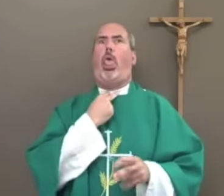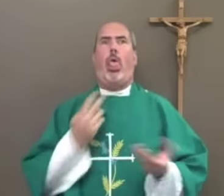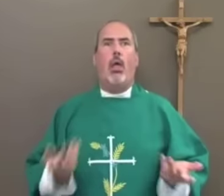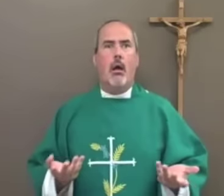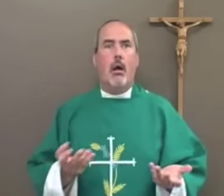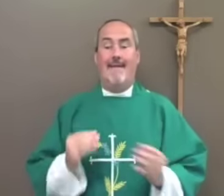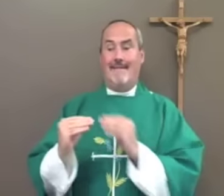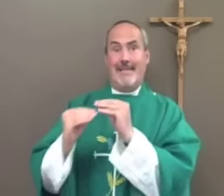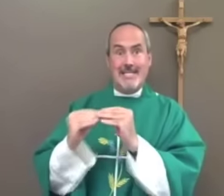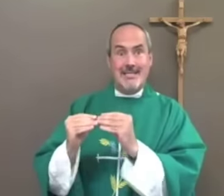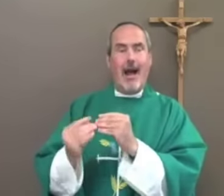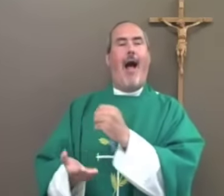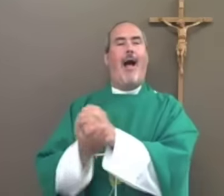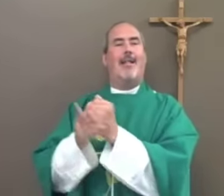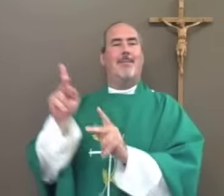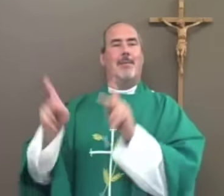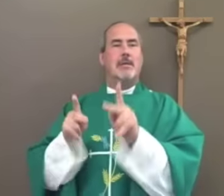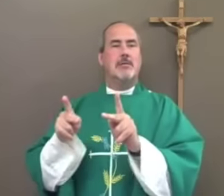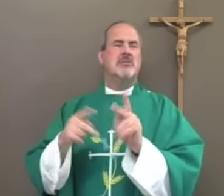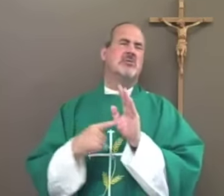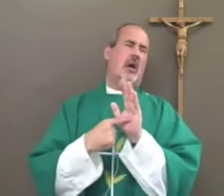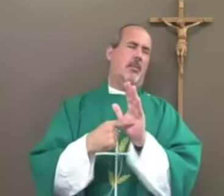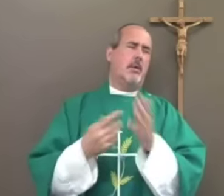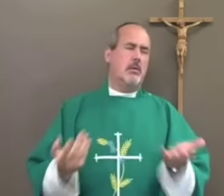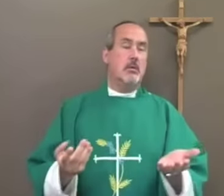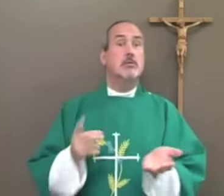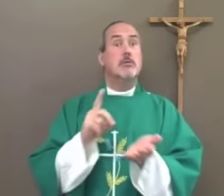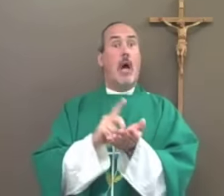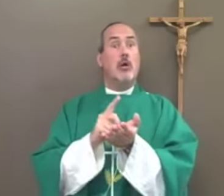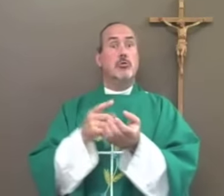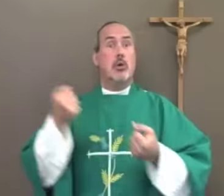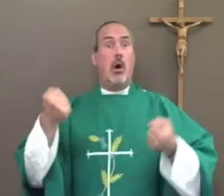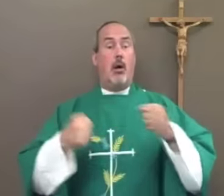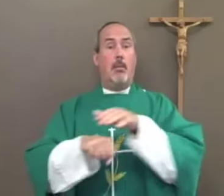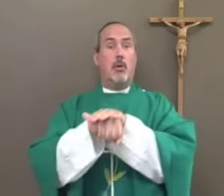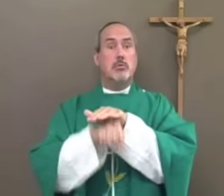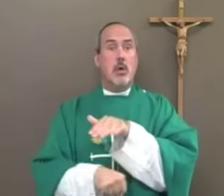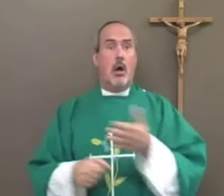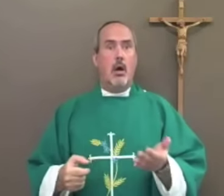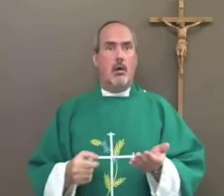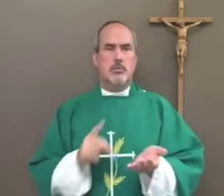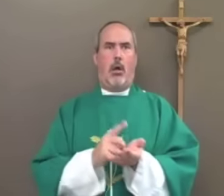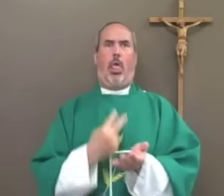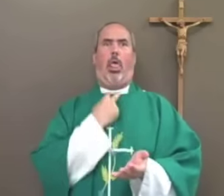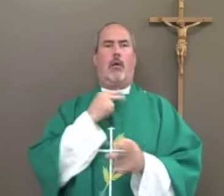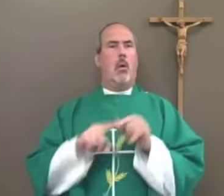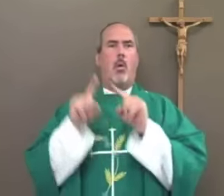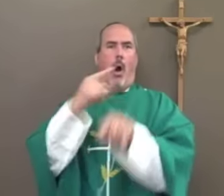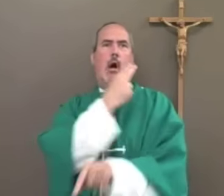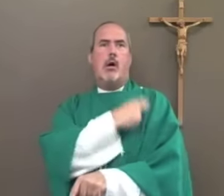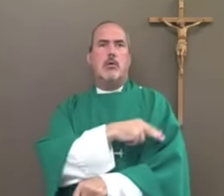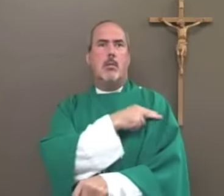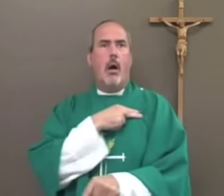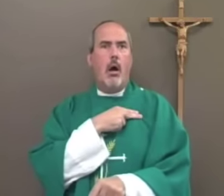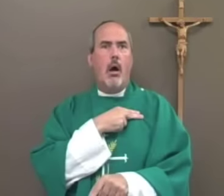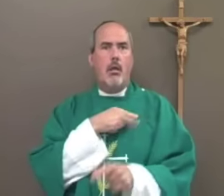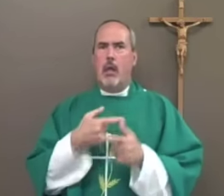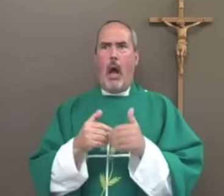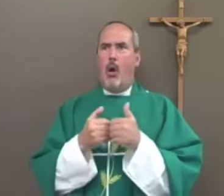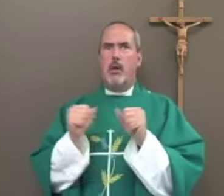a person who might be on his way to help people. For example, a doctor whose car breaks down